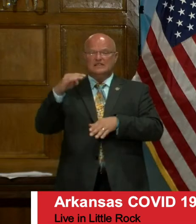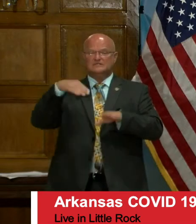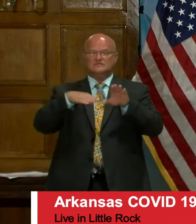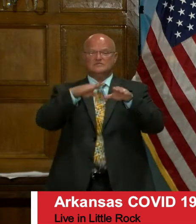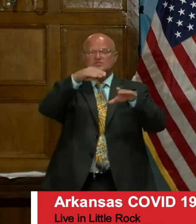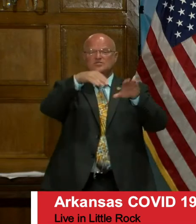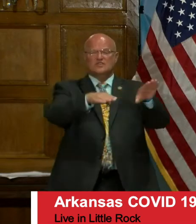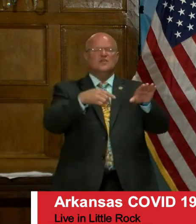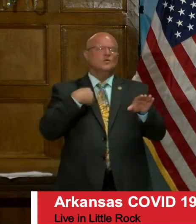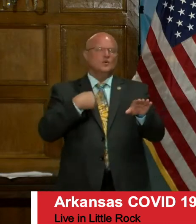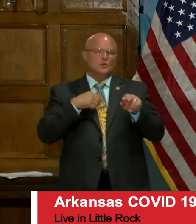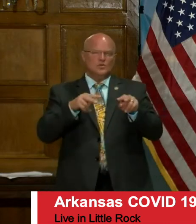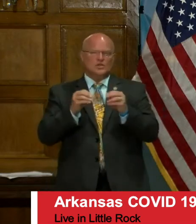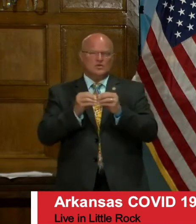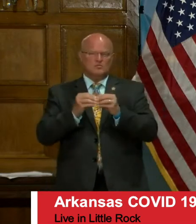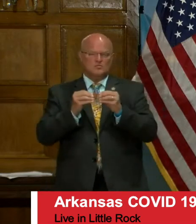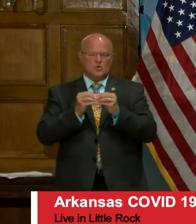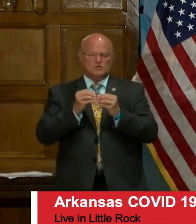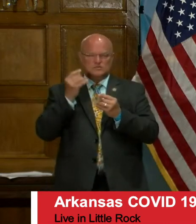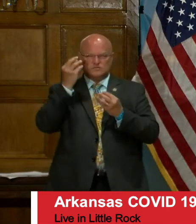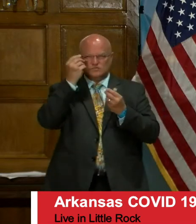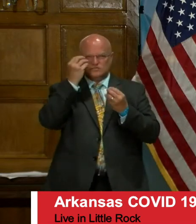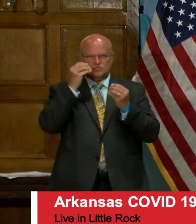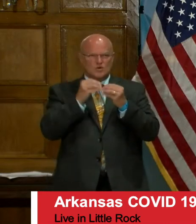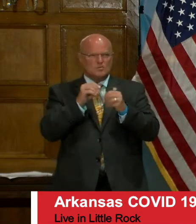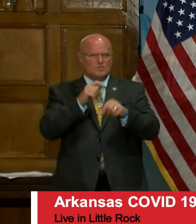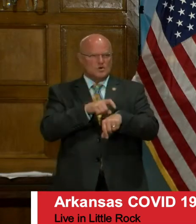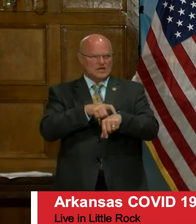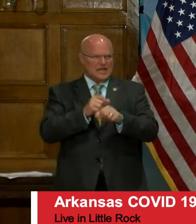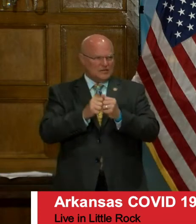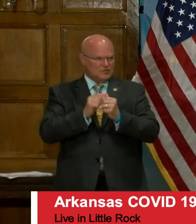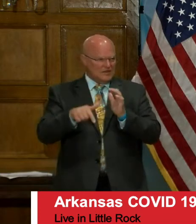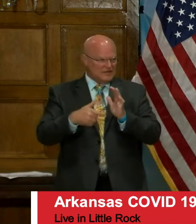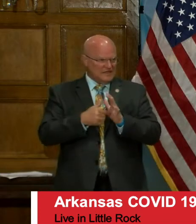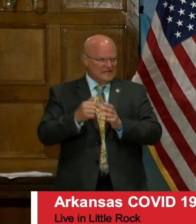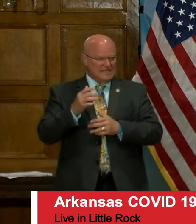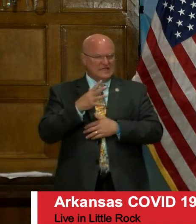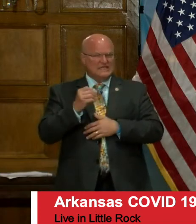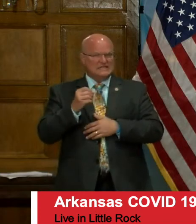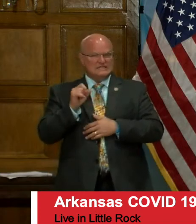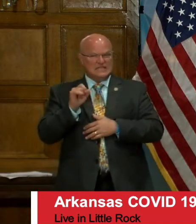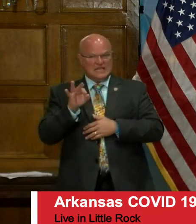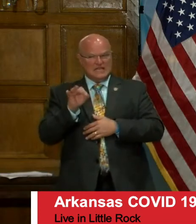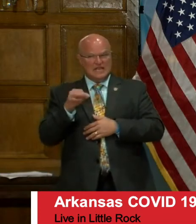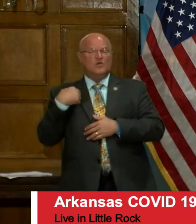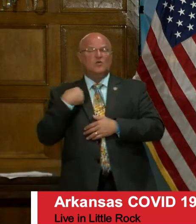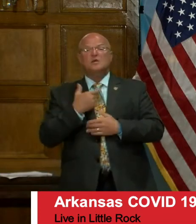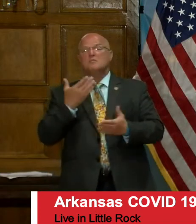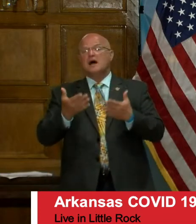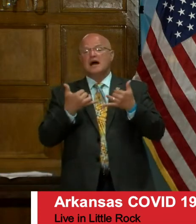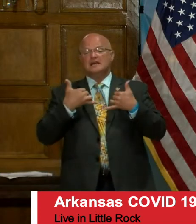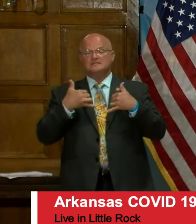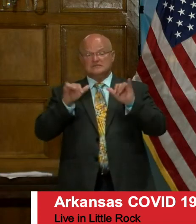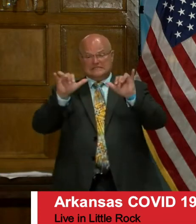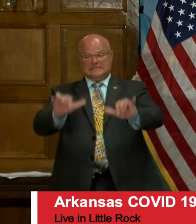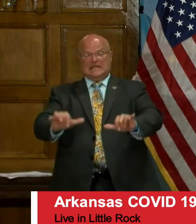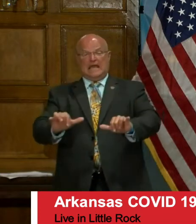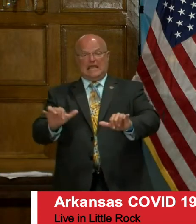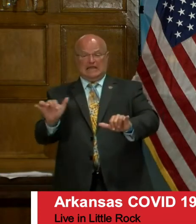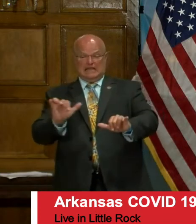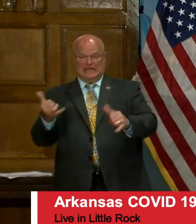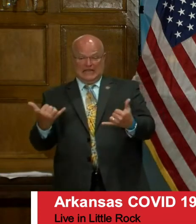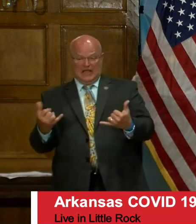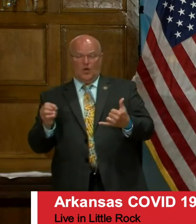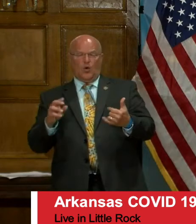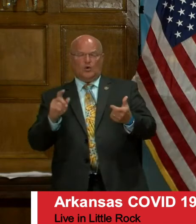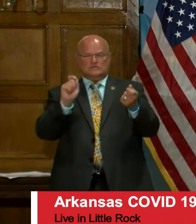so we just want to look at this more thoughtfully, take a little bit more time on it, and so we might stay exactly where we are, or we